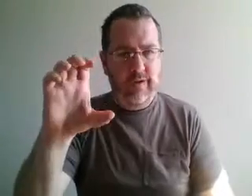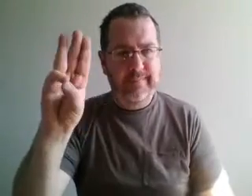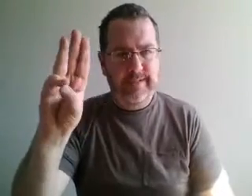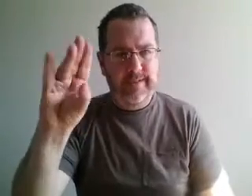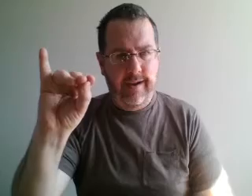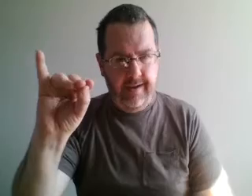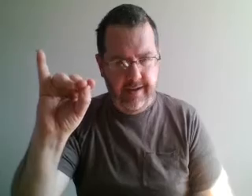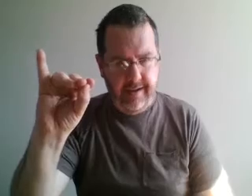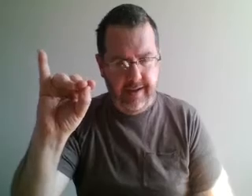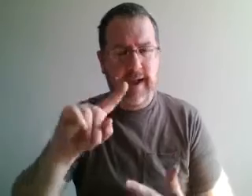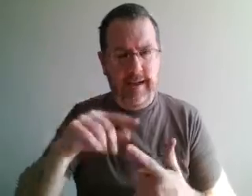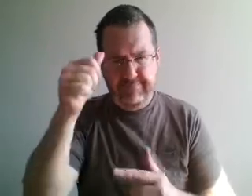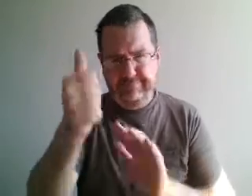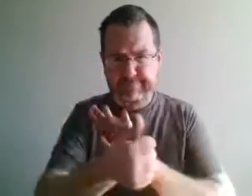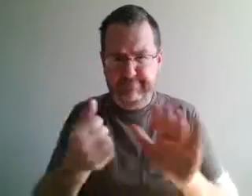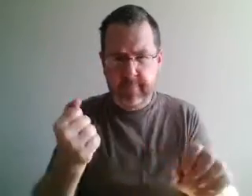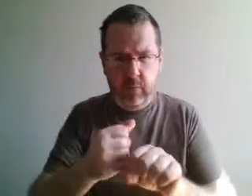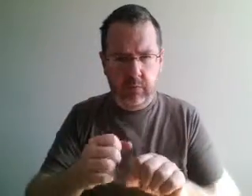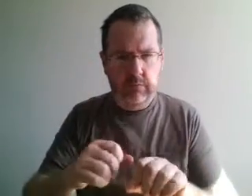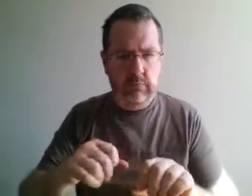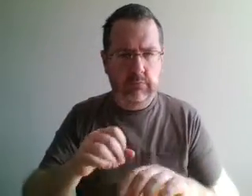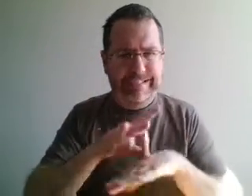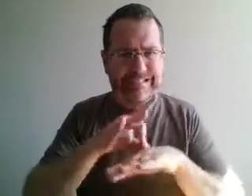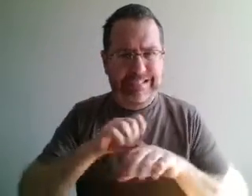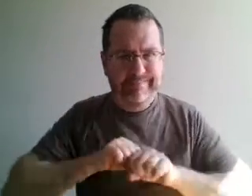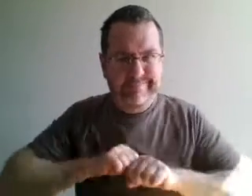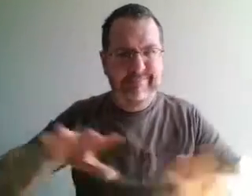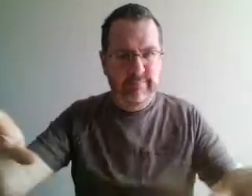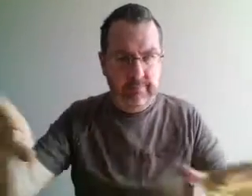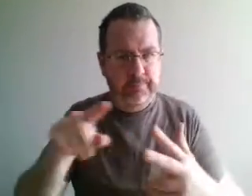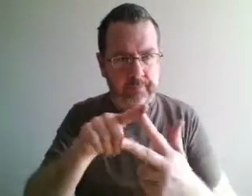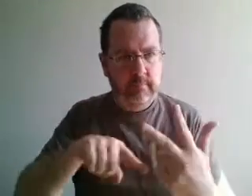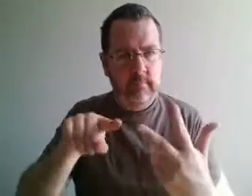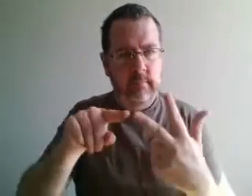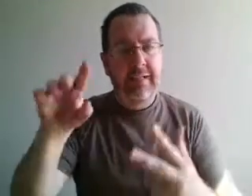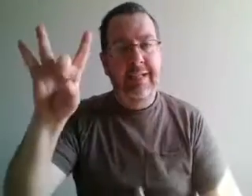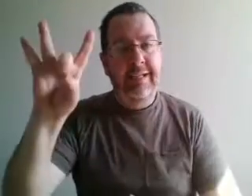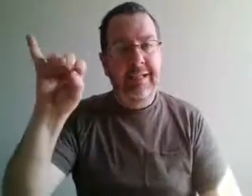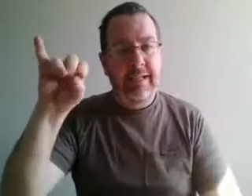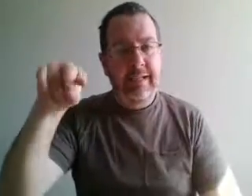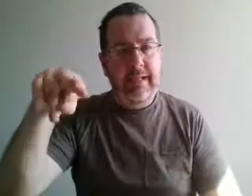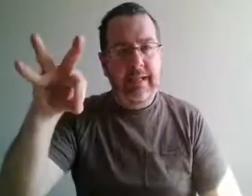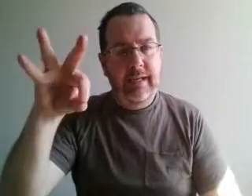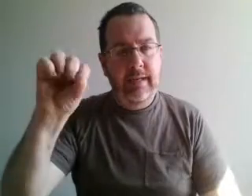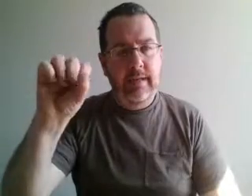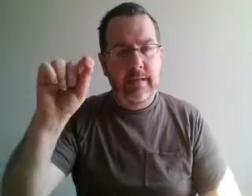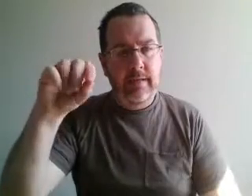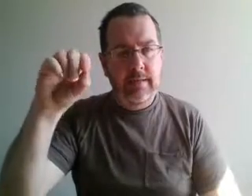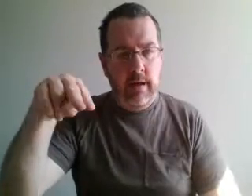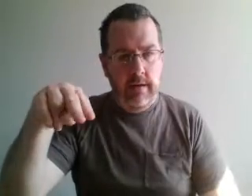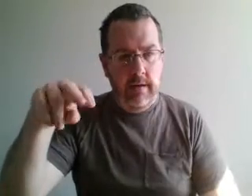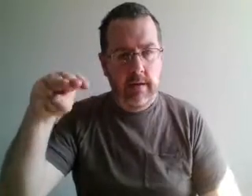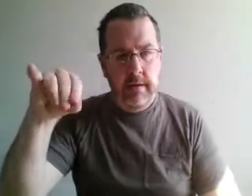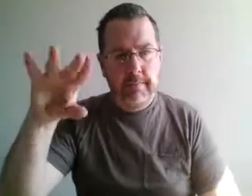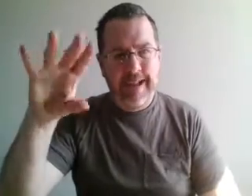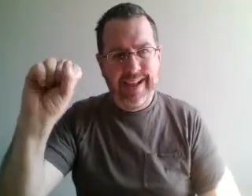in infectious diseases at Cork University Hospital. And Kingston Mills is Professor of Experimental Immunology at Trinity